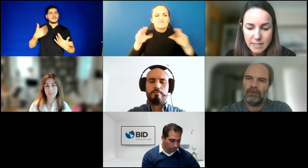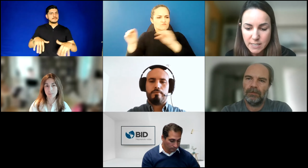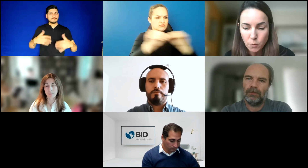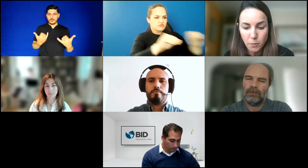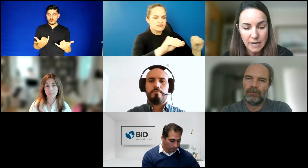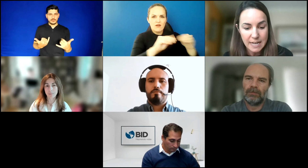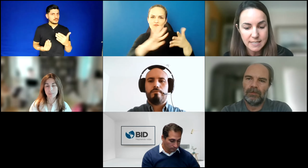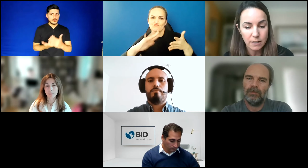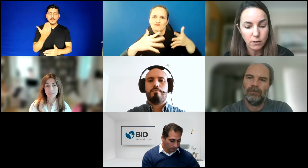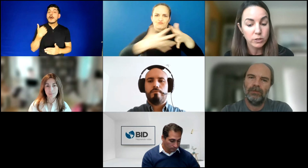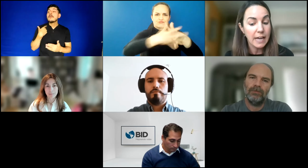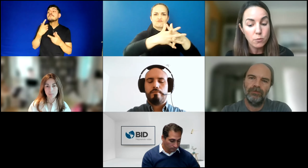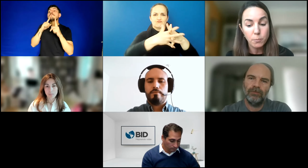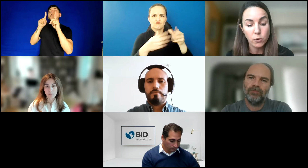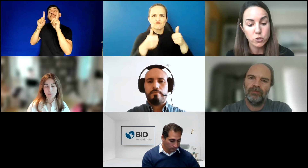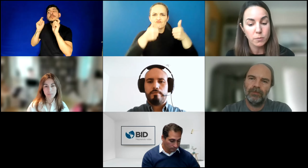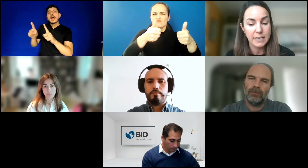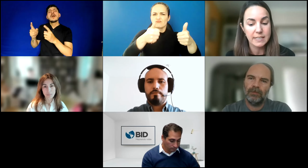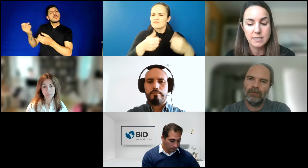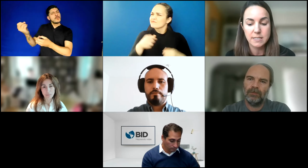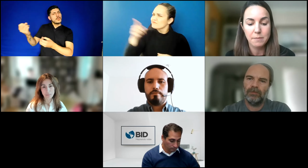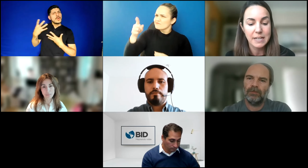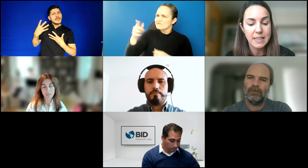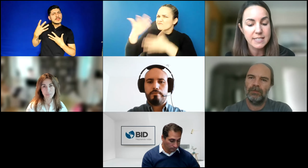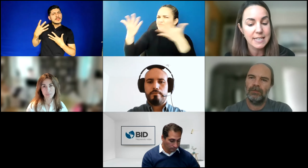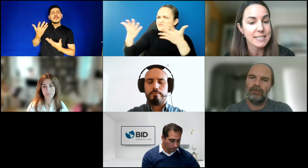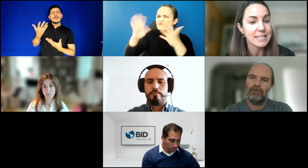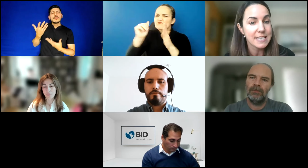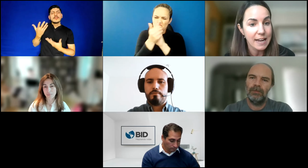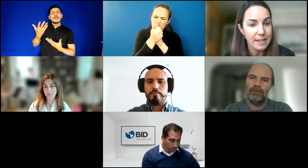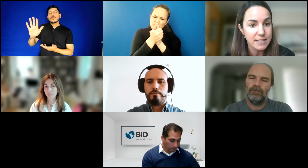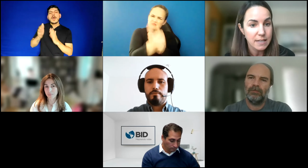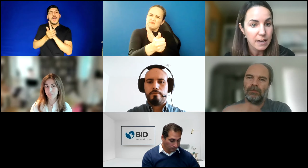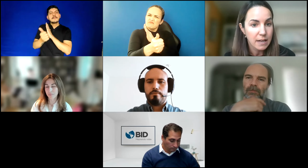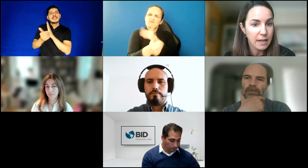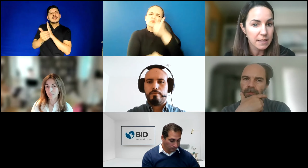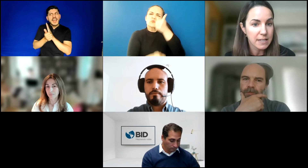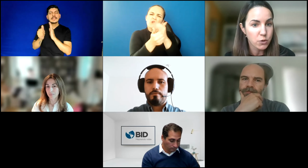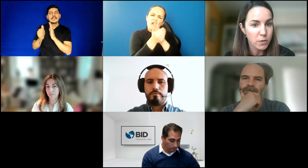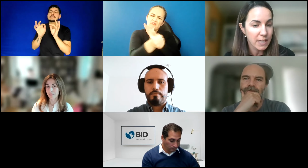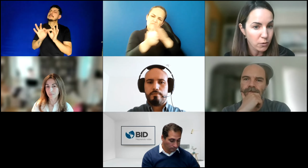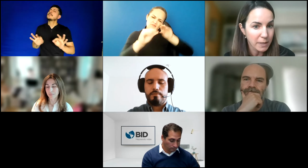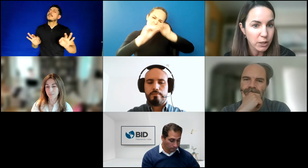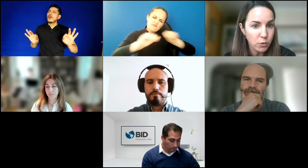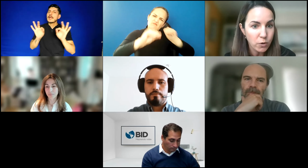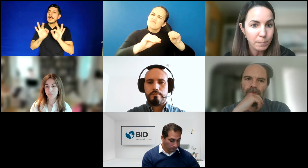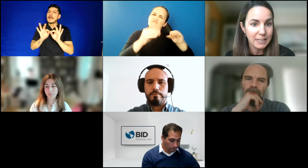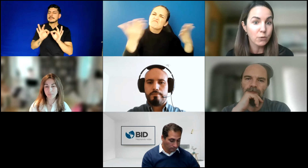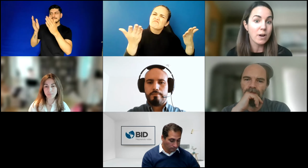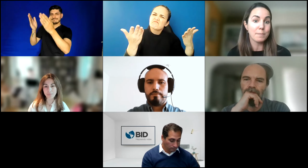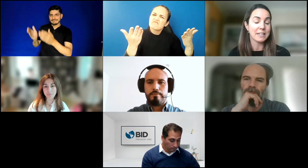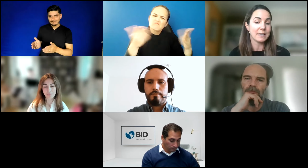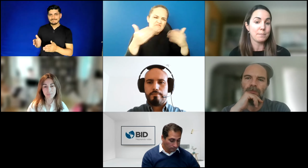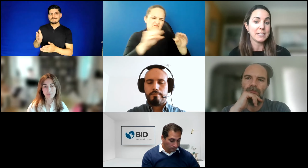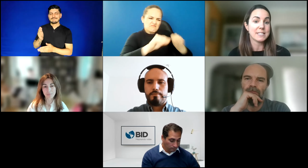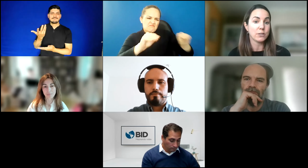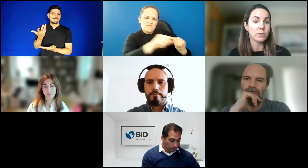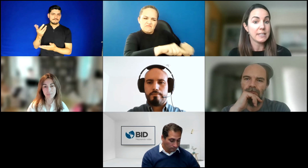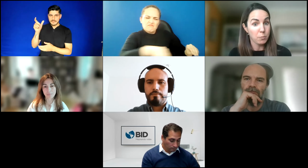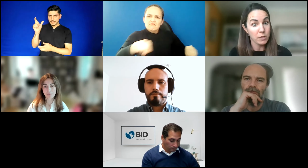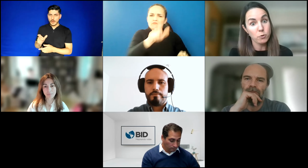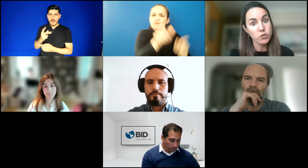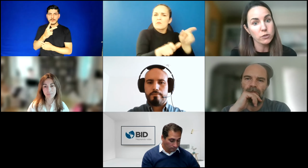meant to be the necessary skills that citizens need to have for the 21st century. And I wanted to ask you if you could discuss some of these essential skills